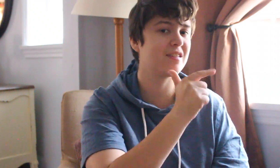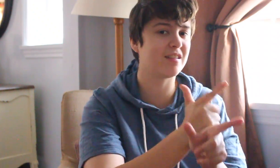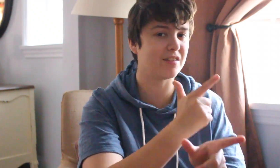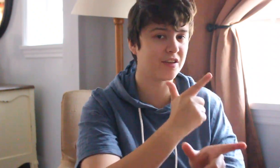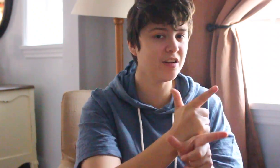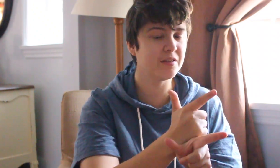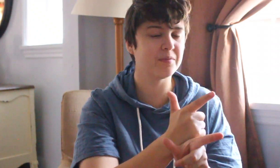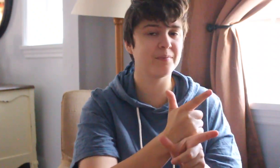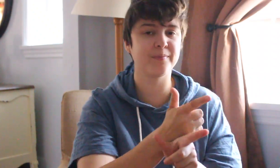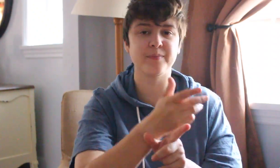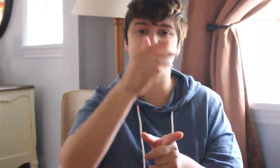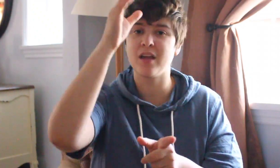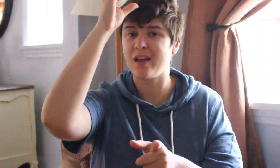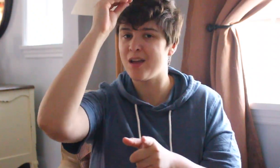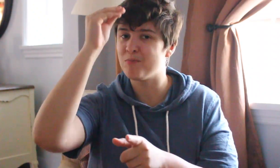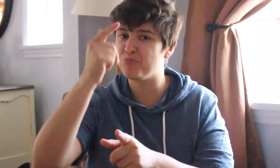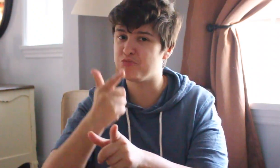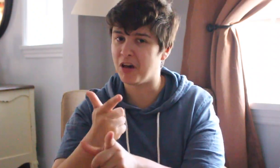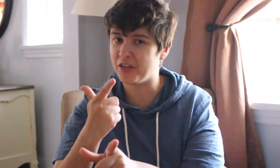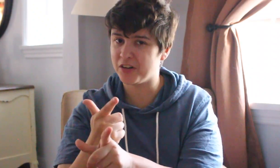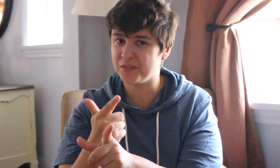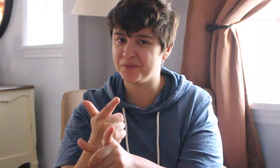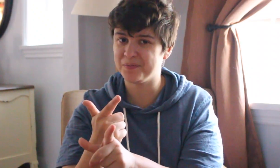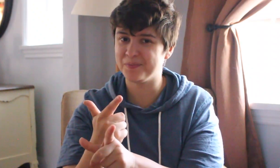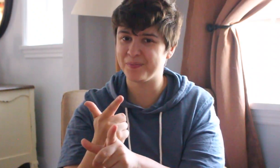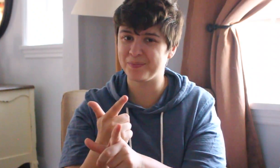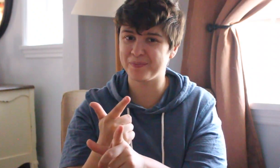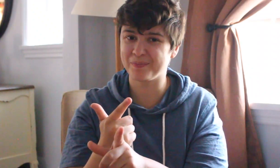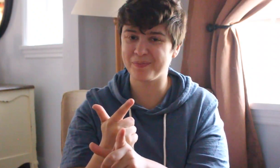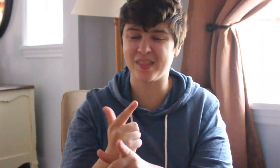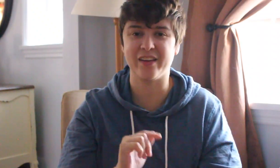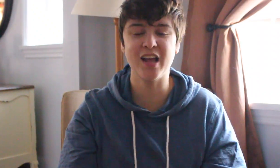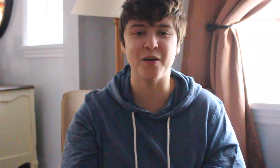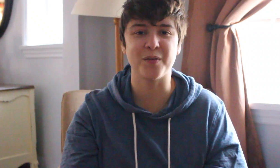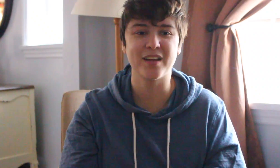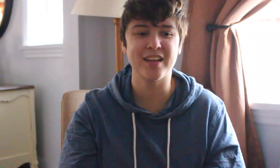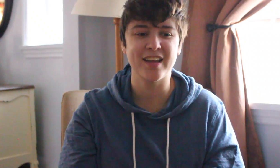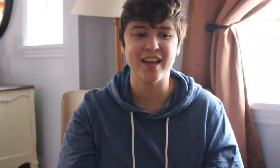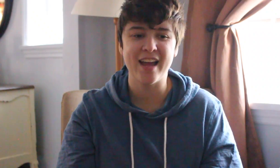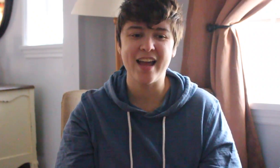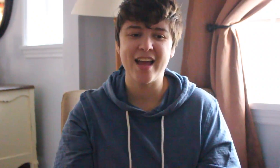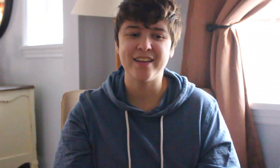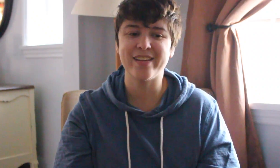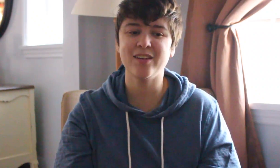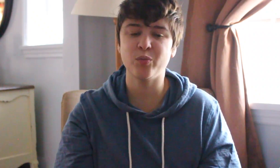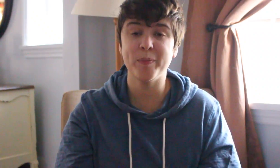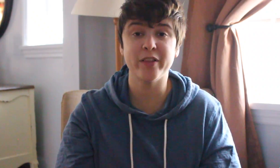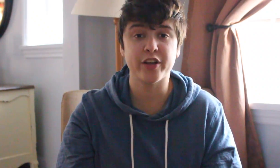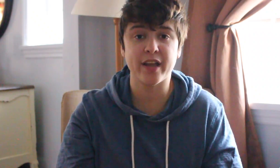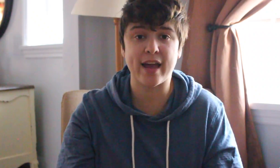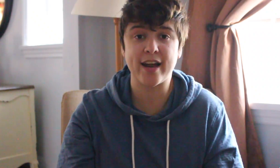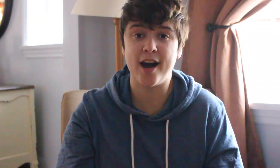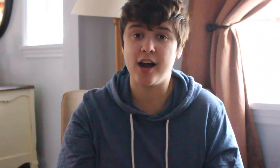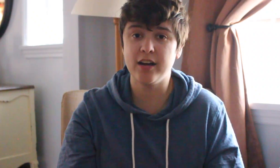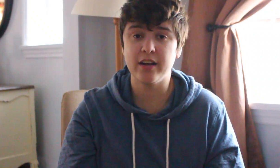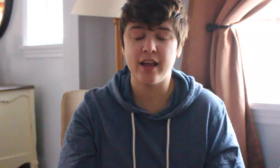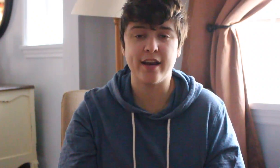Sister. Brother. There you go. Next we'll be looking at aunt and